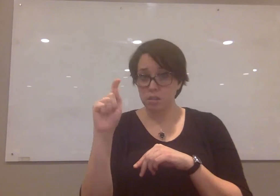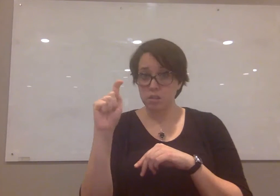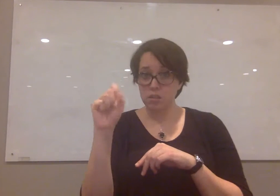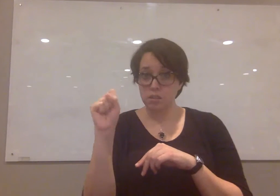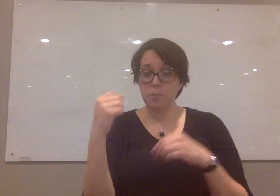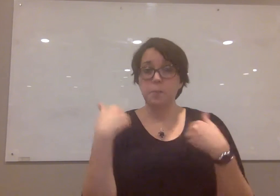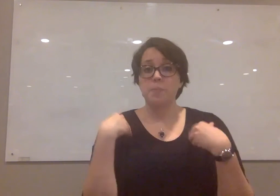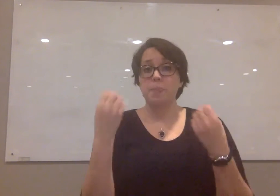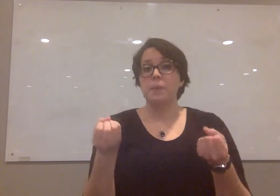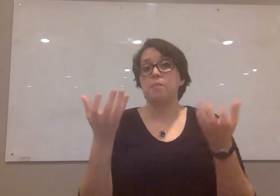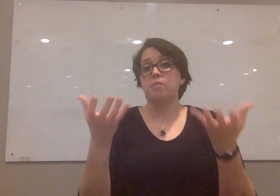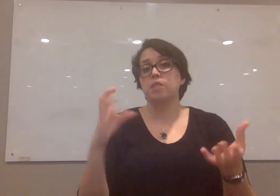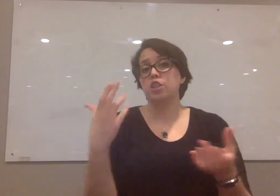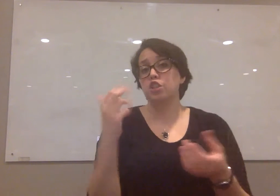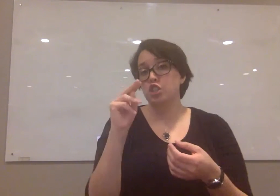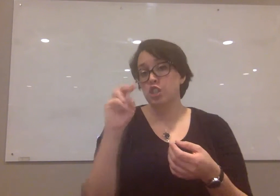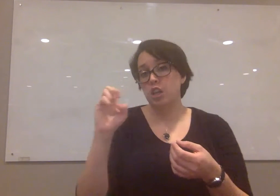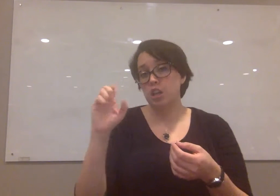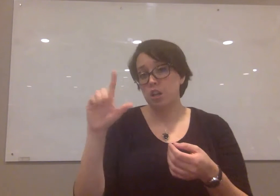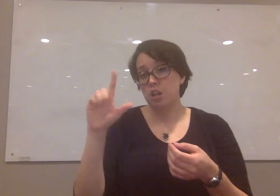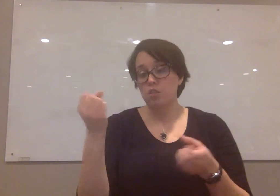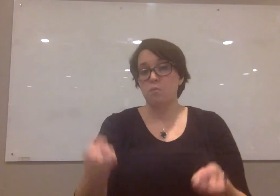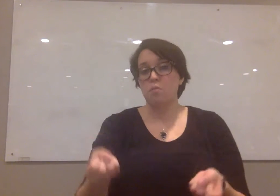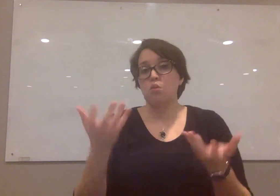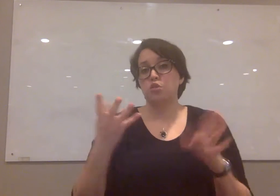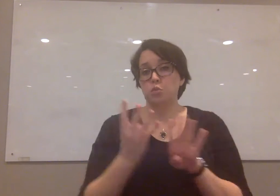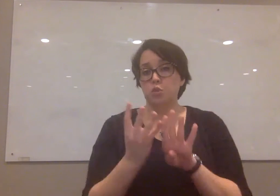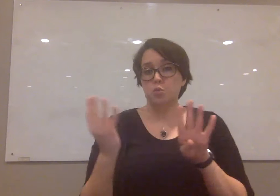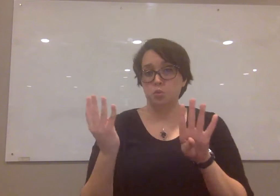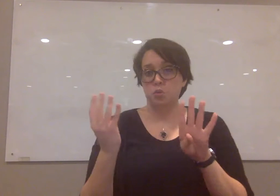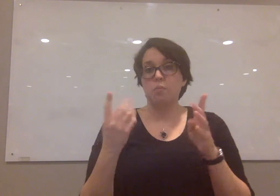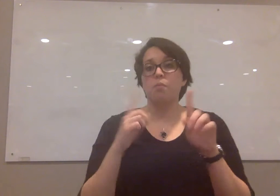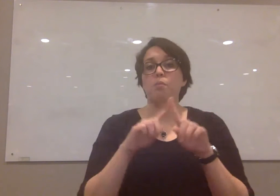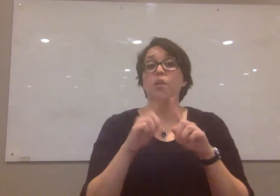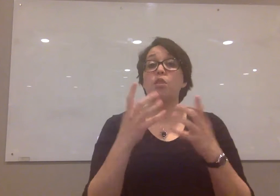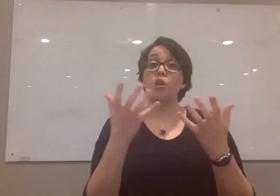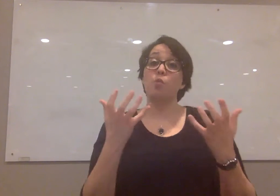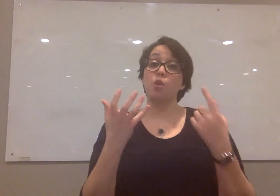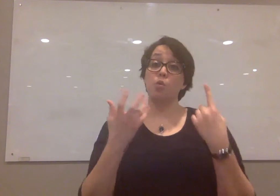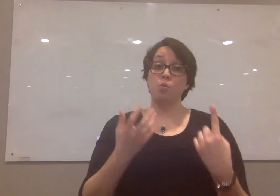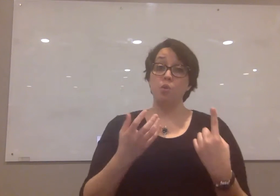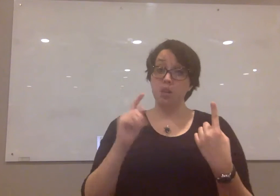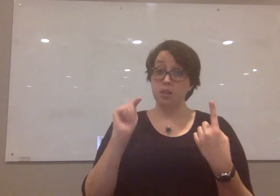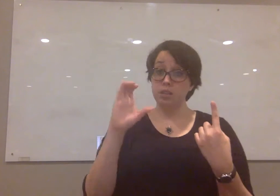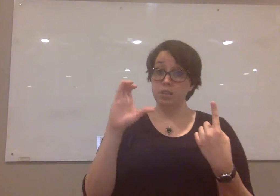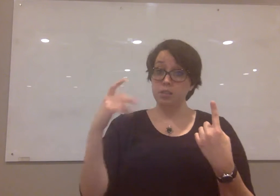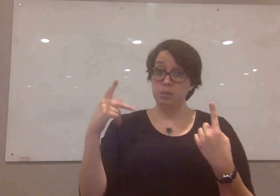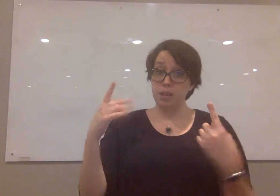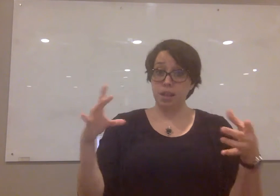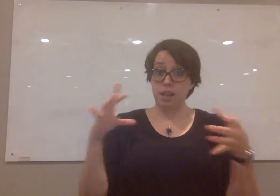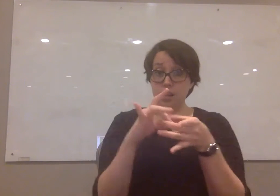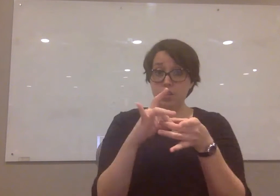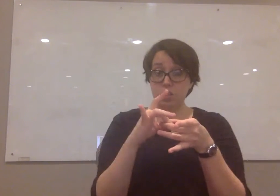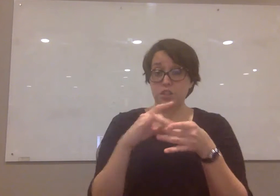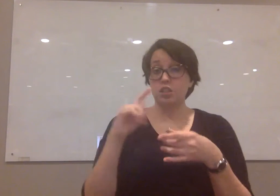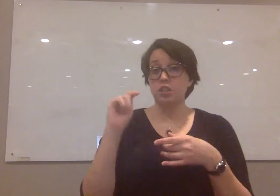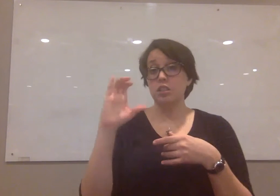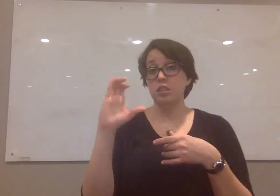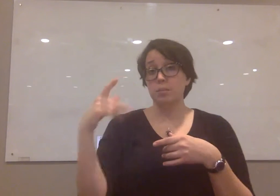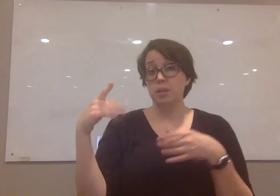multiple channels or multiple queues, but they really want you to have one TCP connection because the TCP connection can be expensive